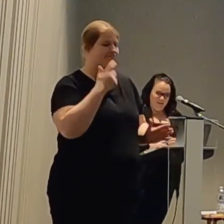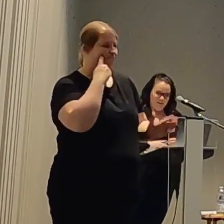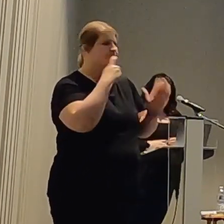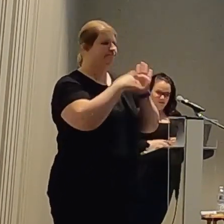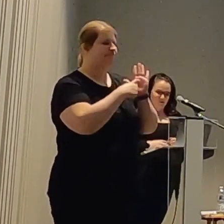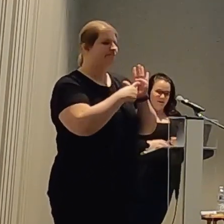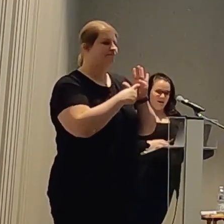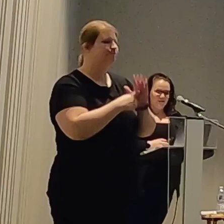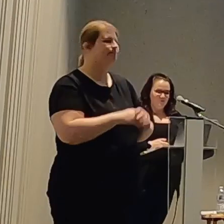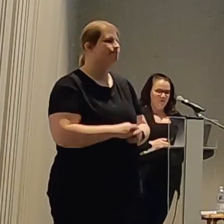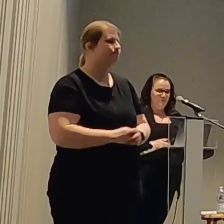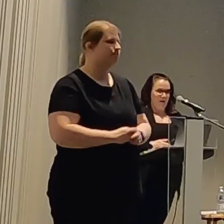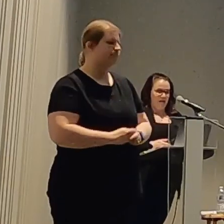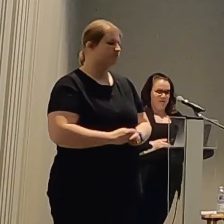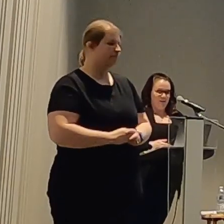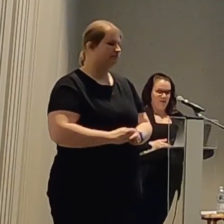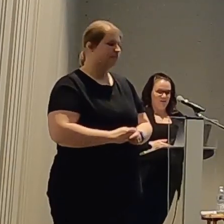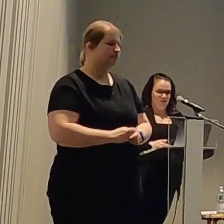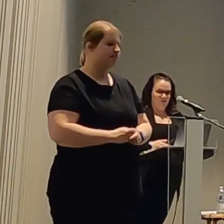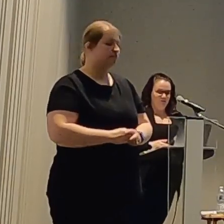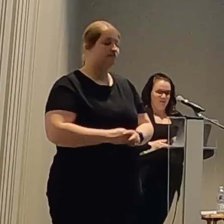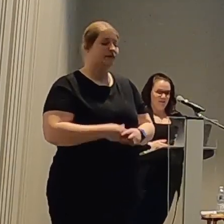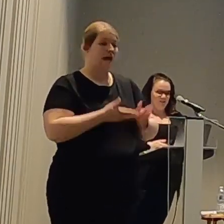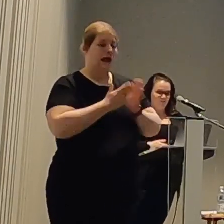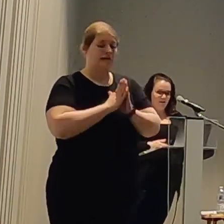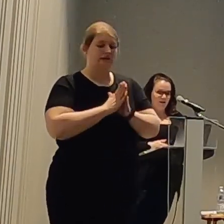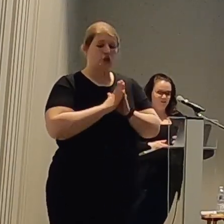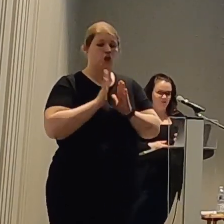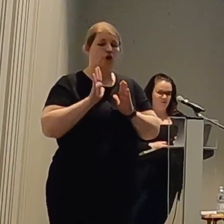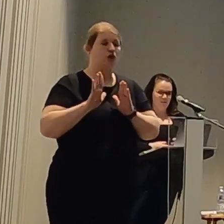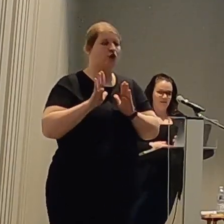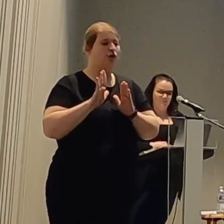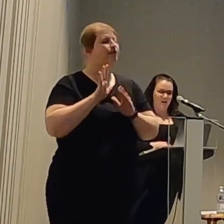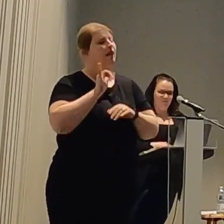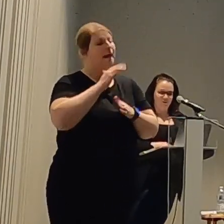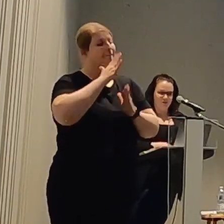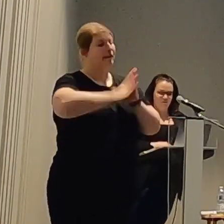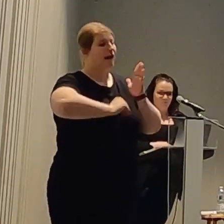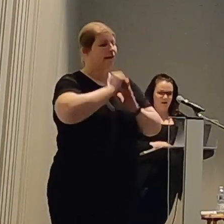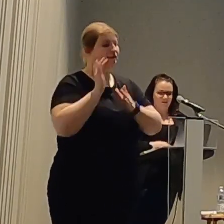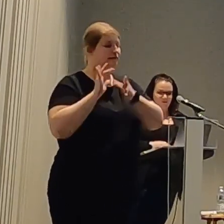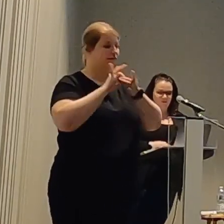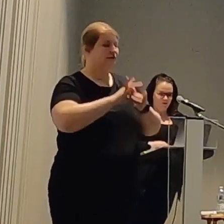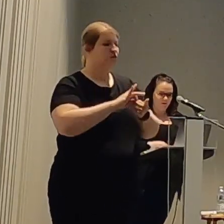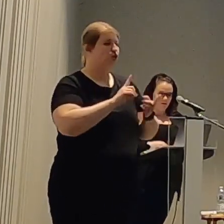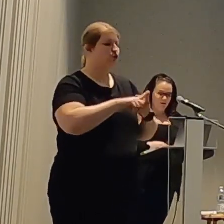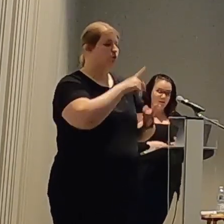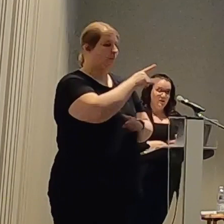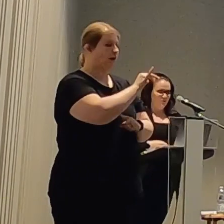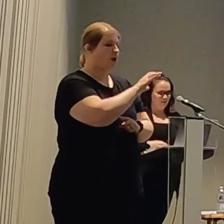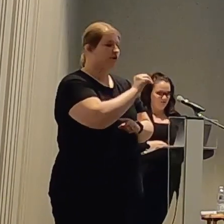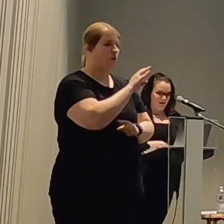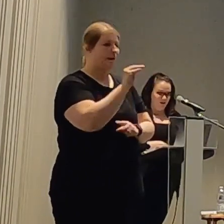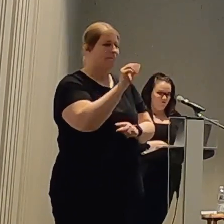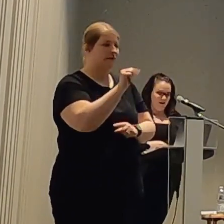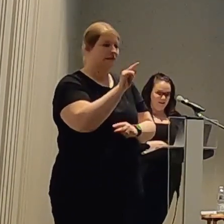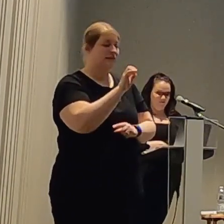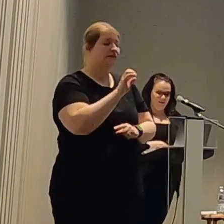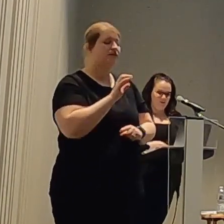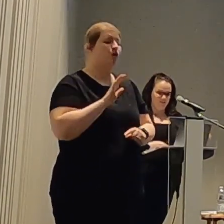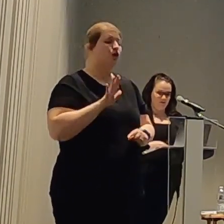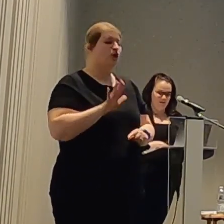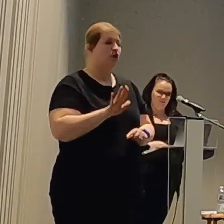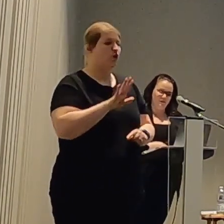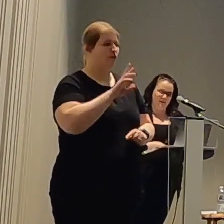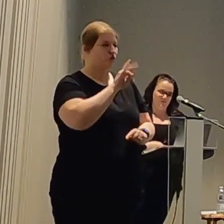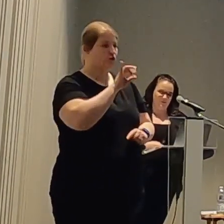her. So when asked about the painting's connection to Matisse and Picasso, she said, "My version of Picasso's Guernica was inspired by the